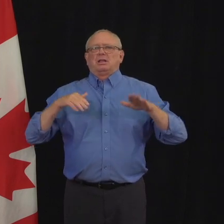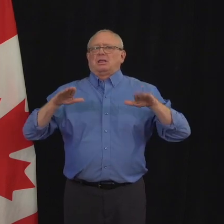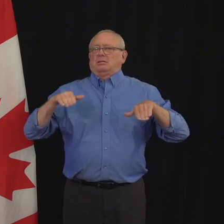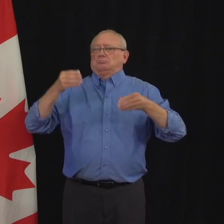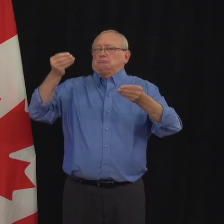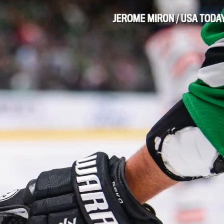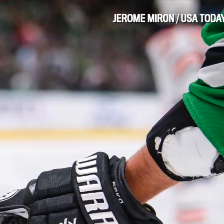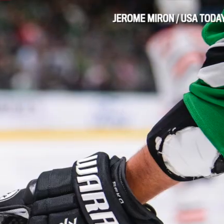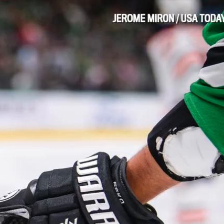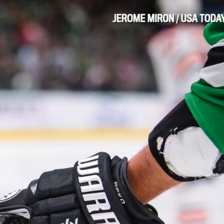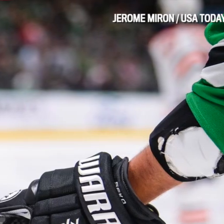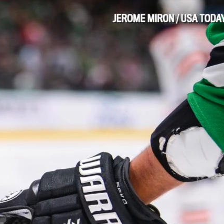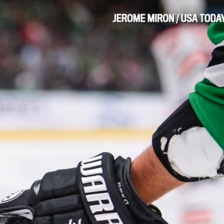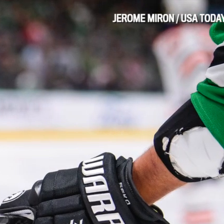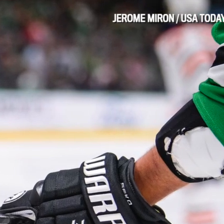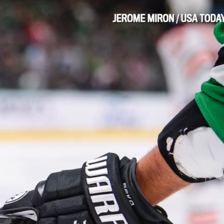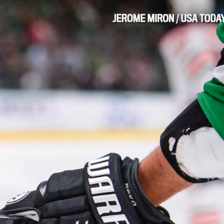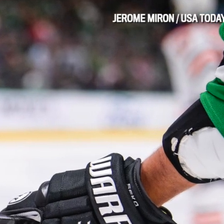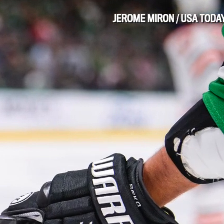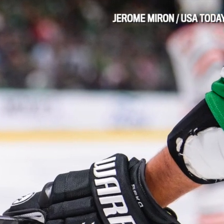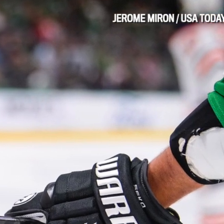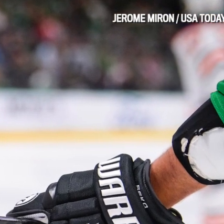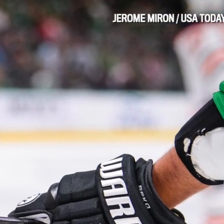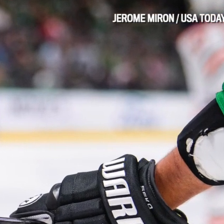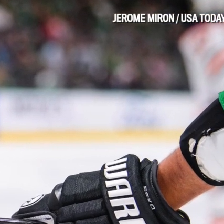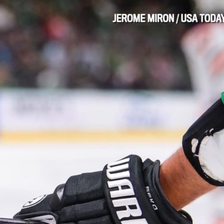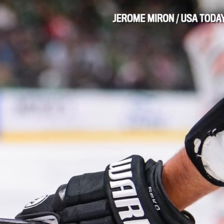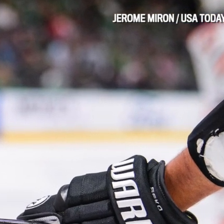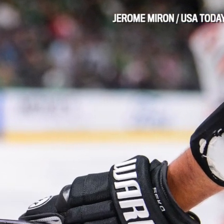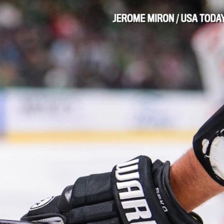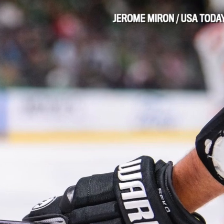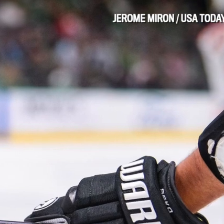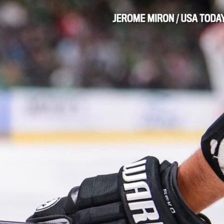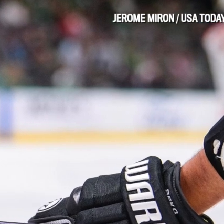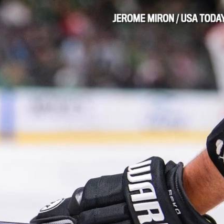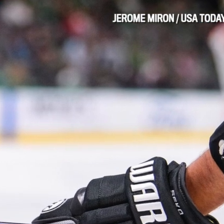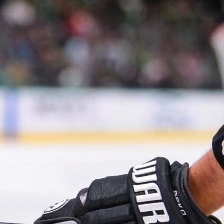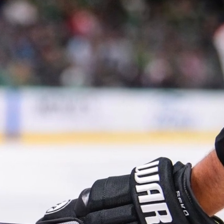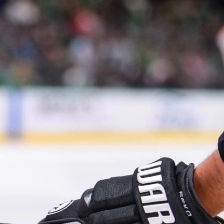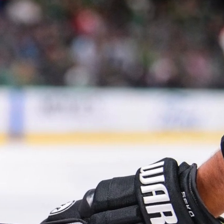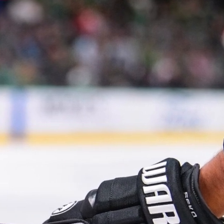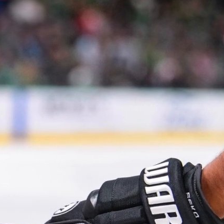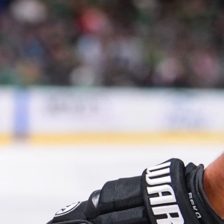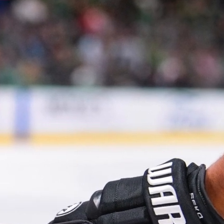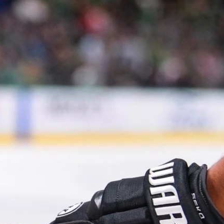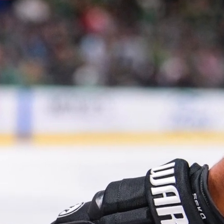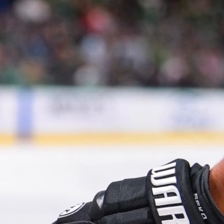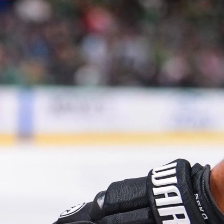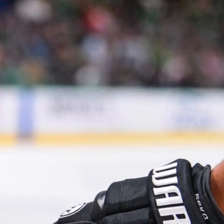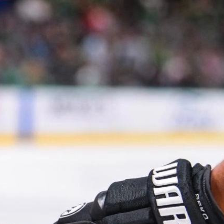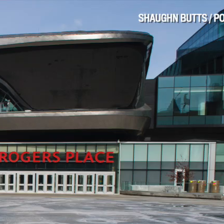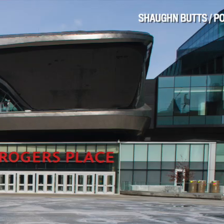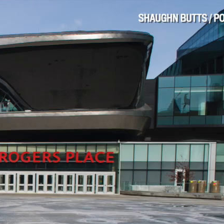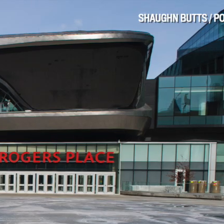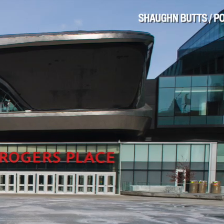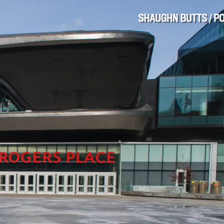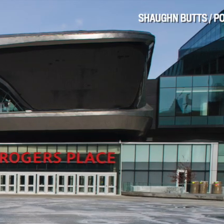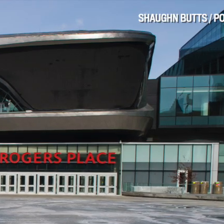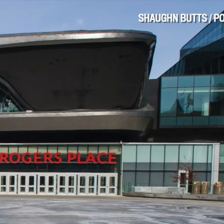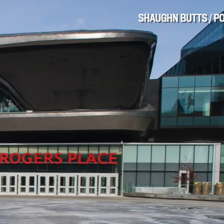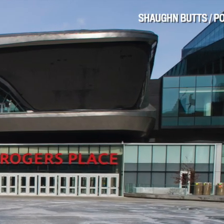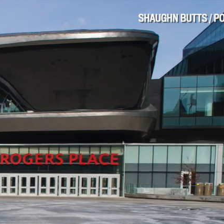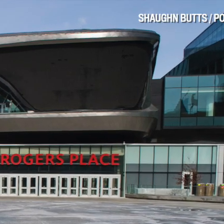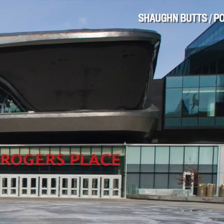the NHL, but if it is, I want to assure everyone that safety remains our top priority.